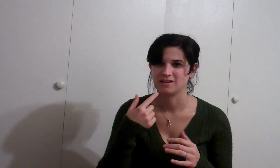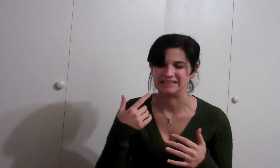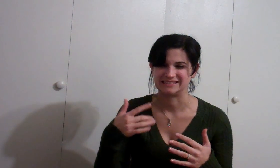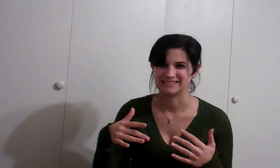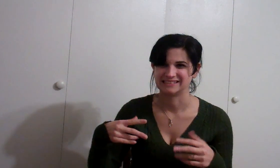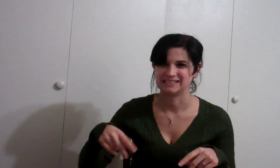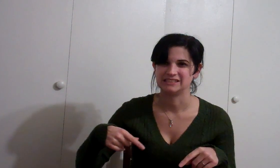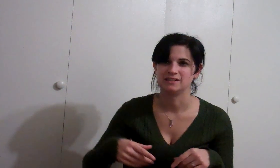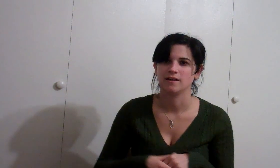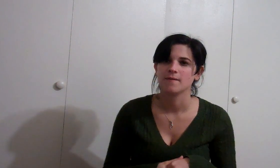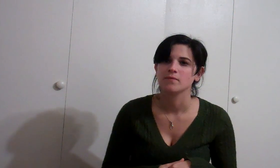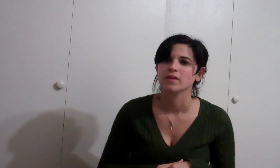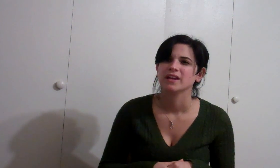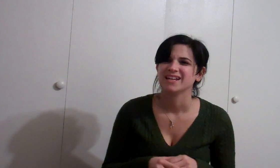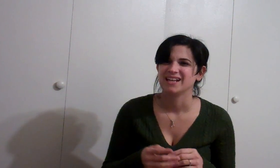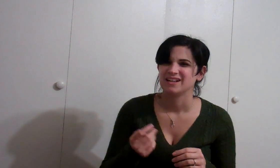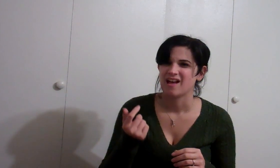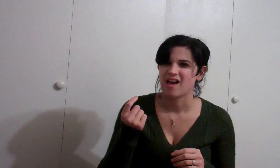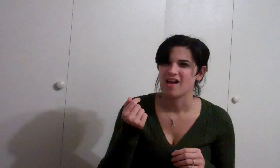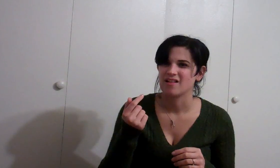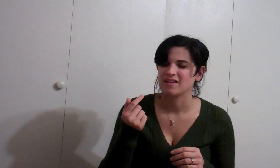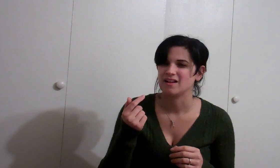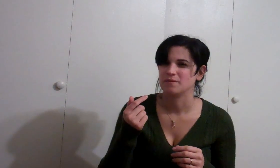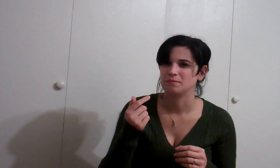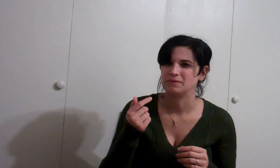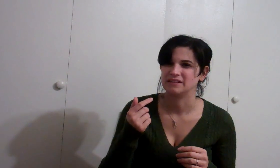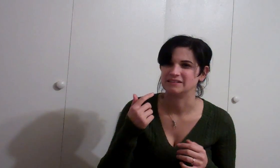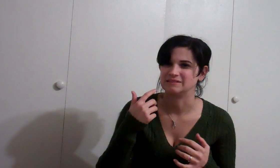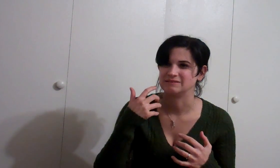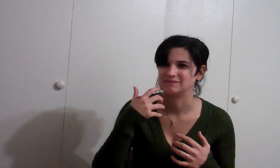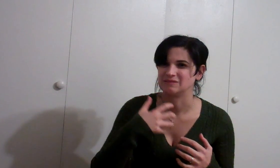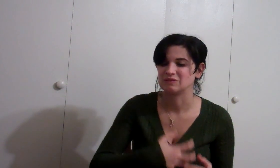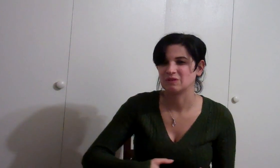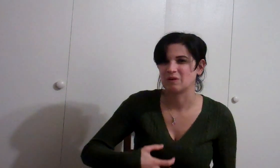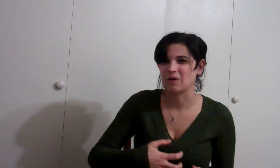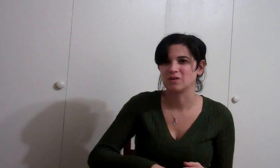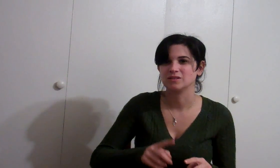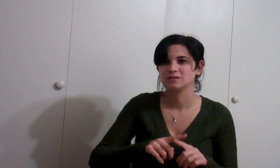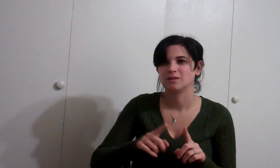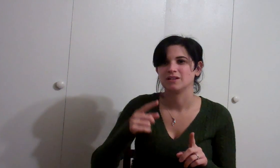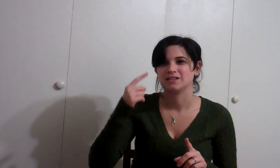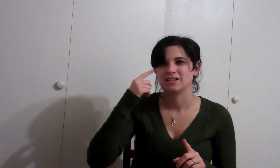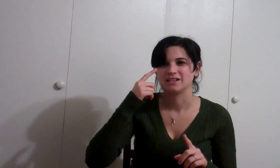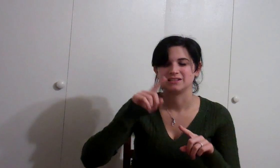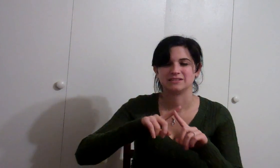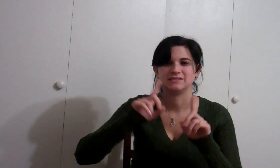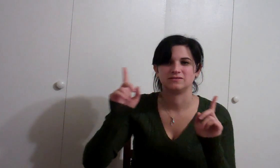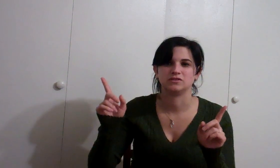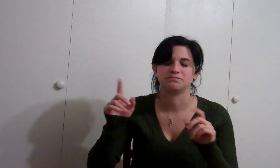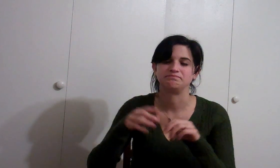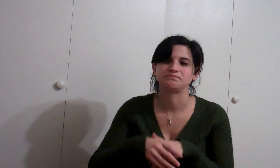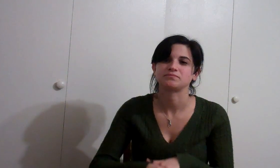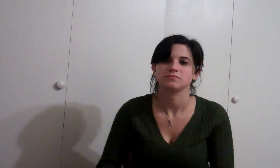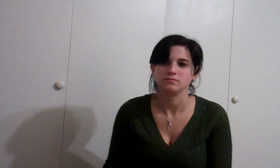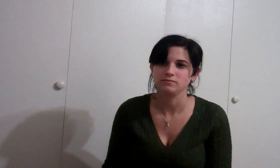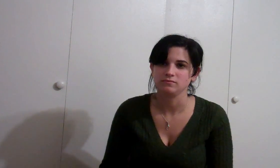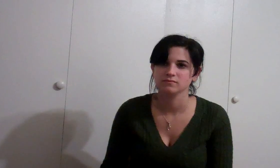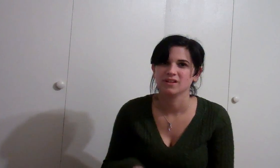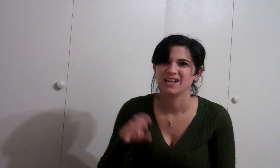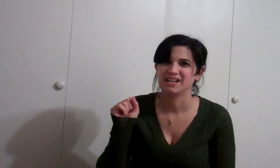It's a bit morbid, but you sort of have to think sad thoughts. Oh, you had to think so many sad thoughts. But no, that was pretty draining, doing